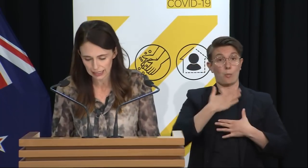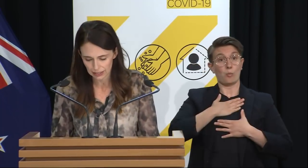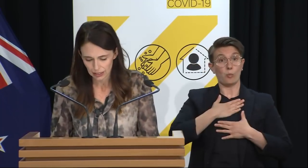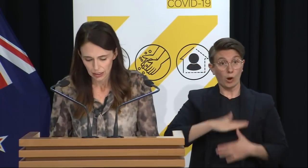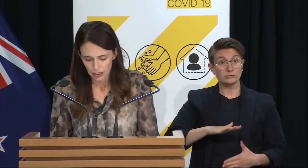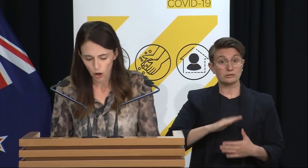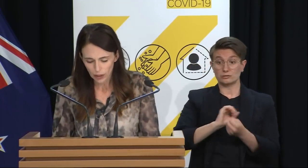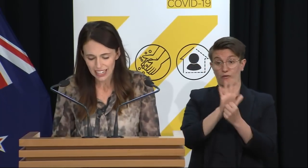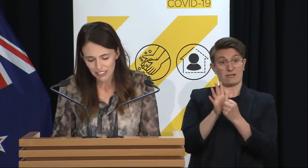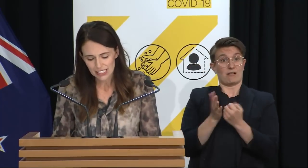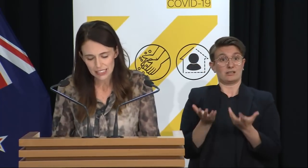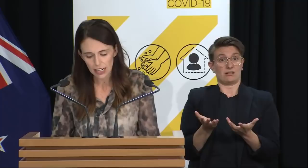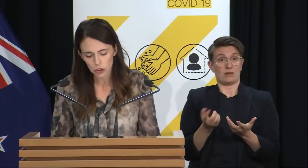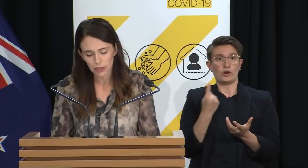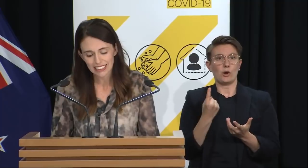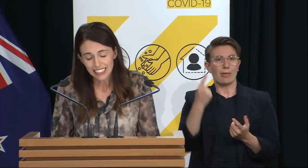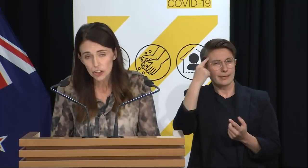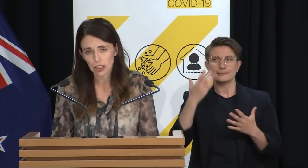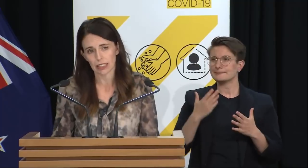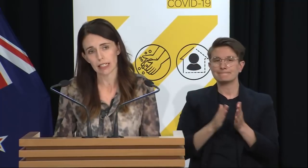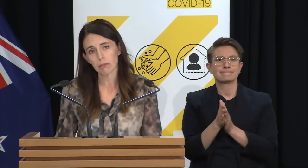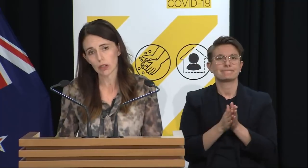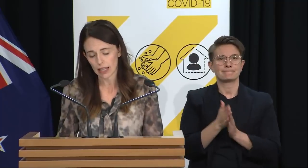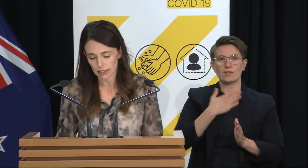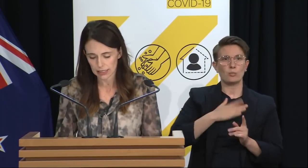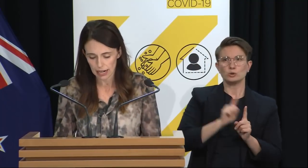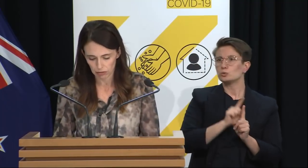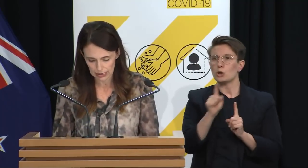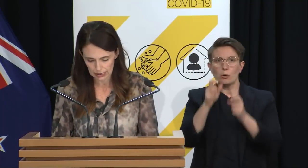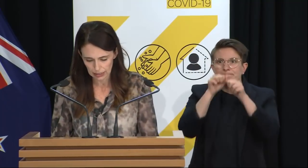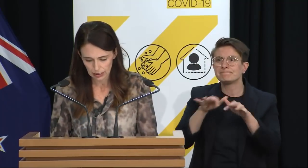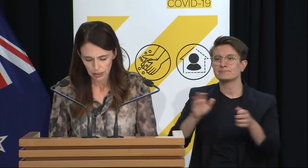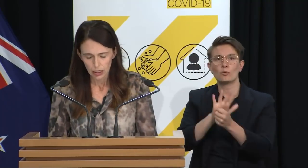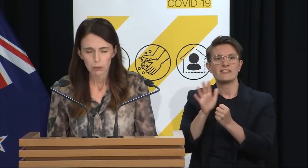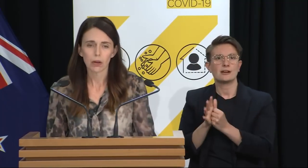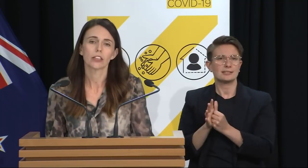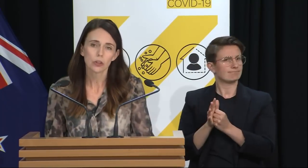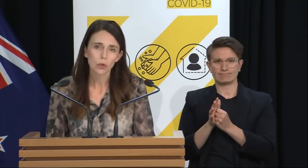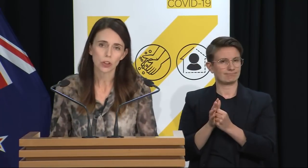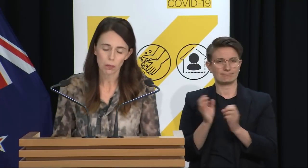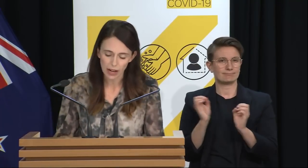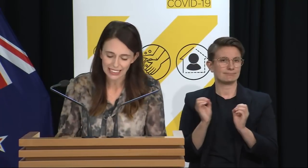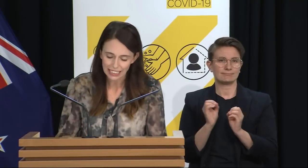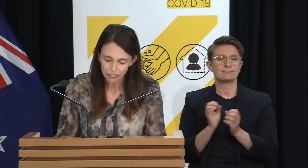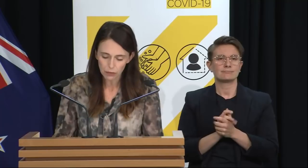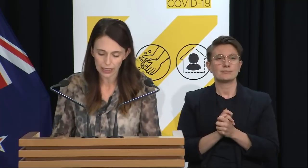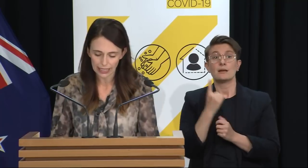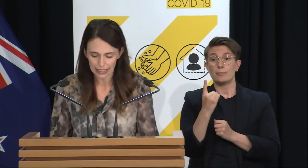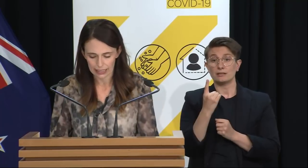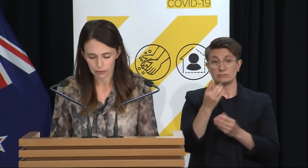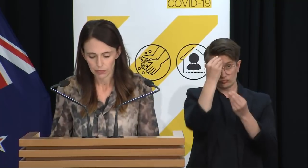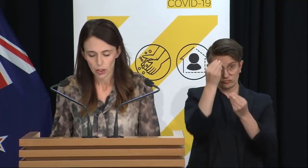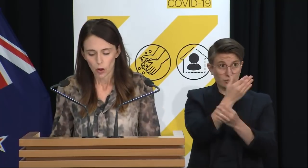be here. No one ever sets out to intentionally put others at risk. But I do want to remind